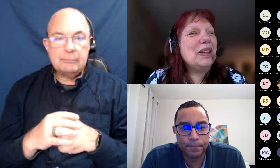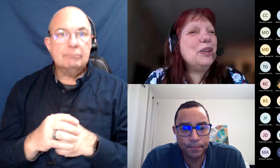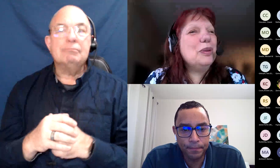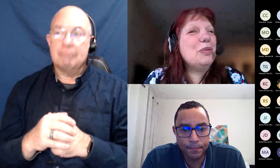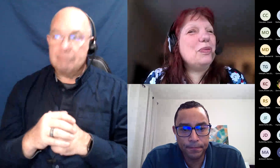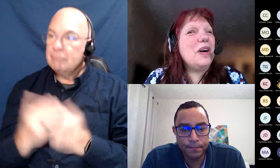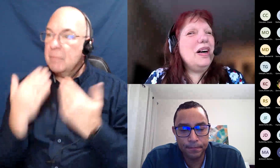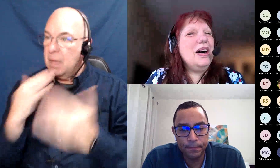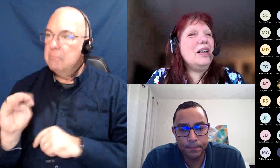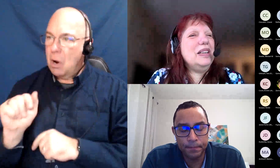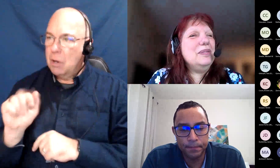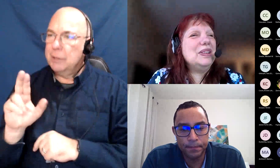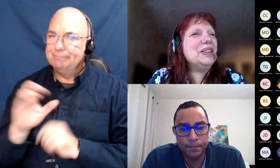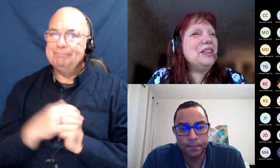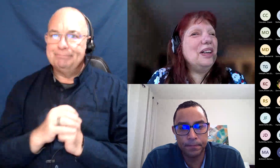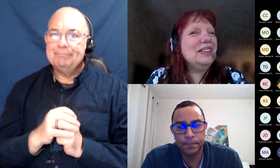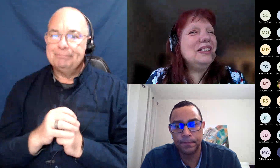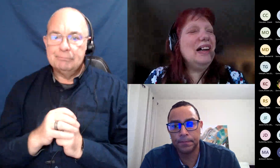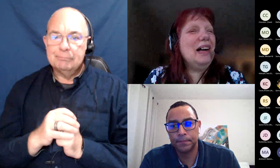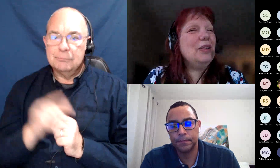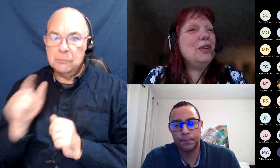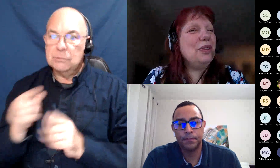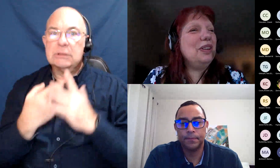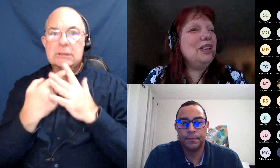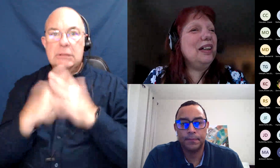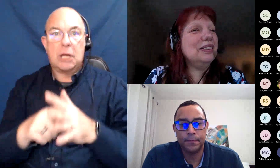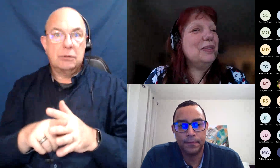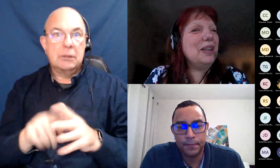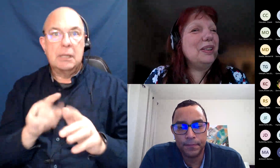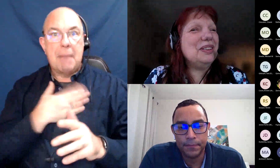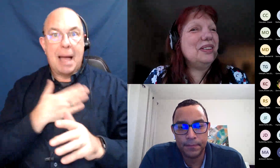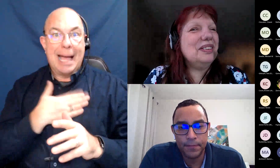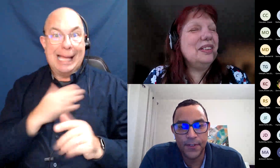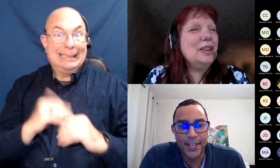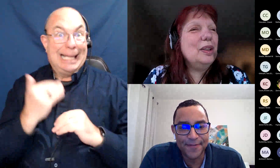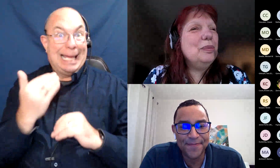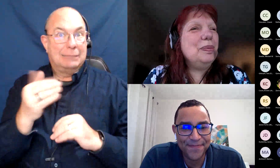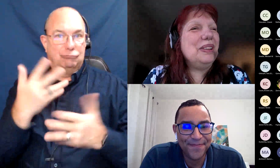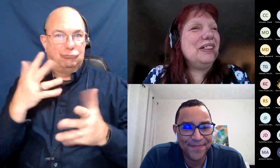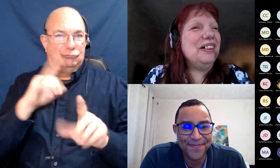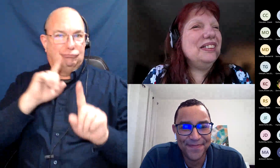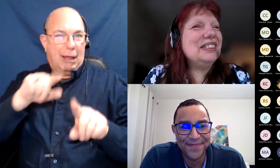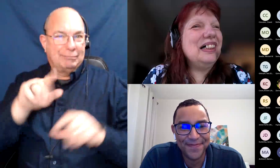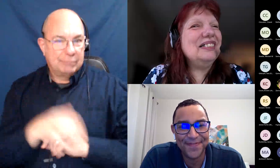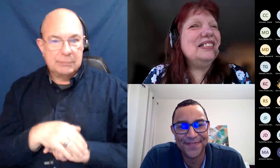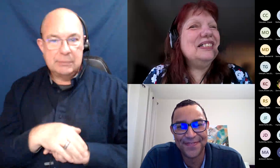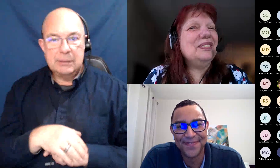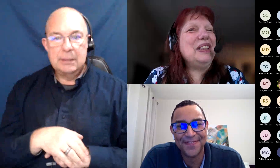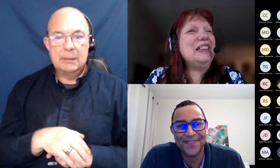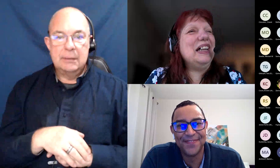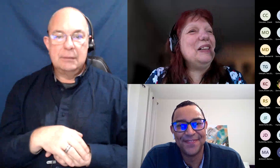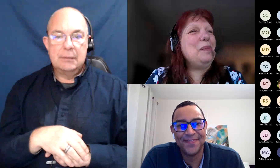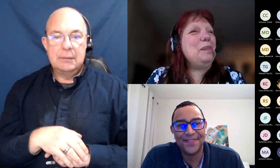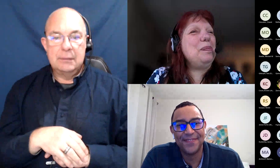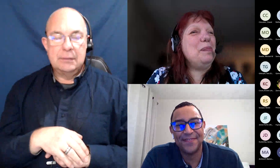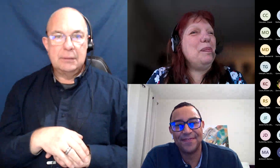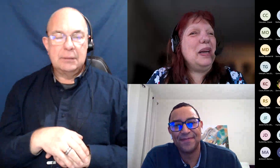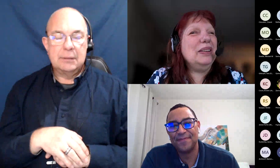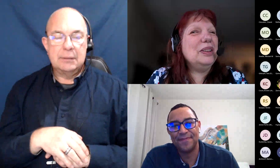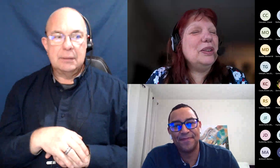Thanks, Mark. You've even started to answer the next question. Right. Because we'd